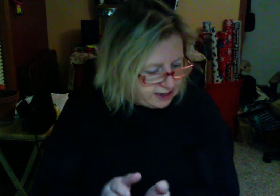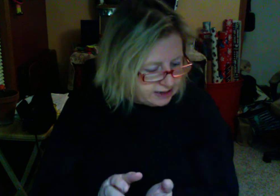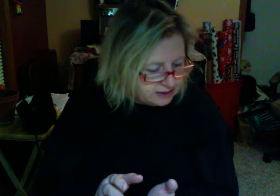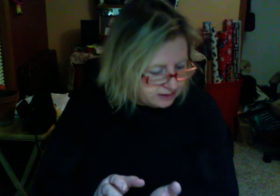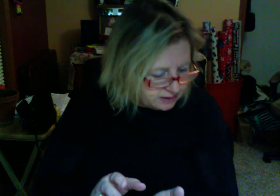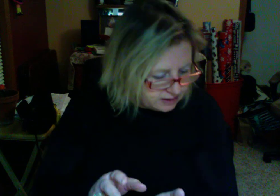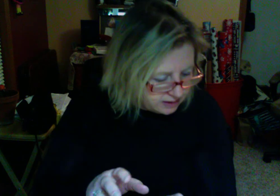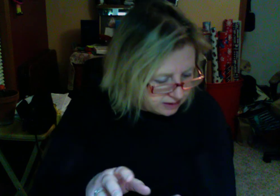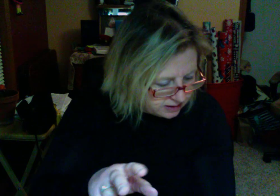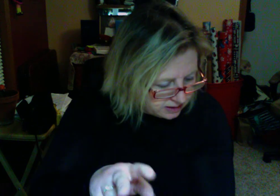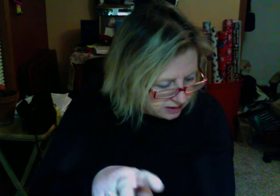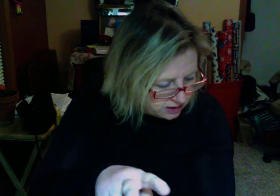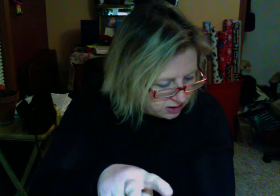Read.